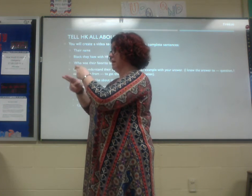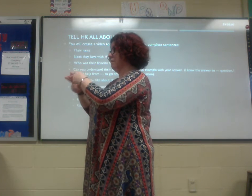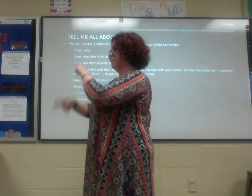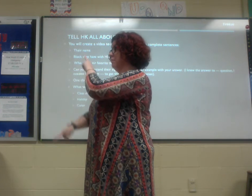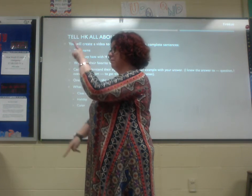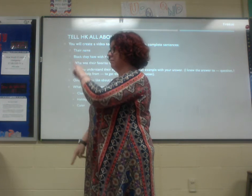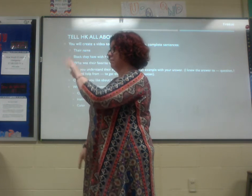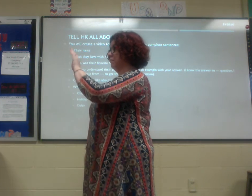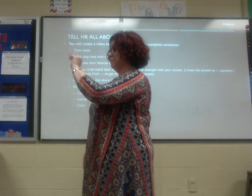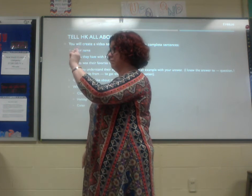name.